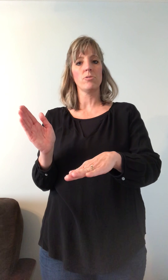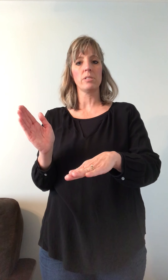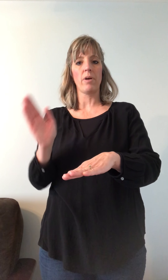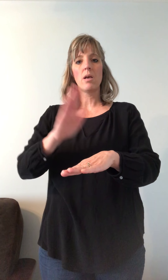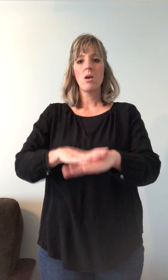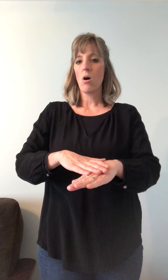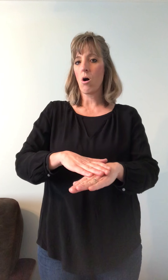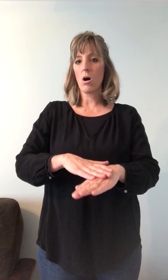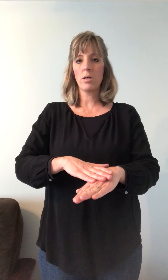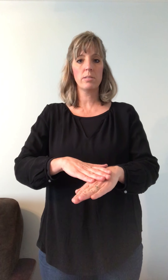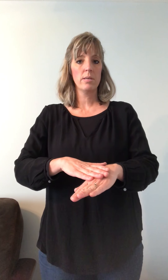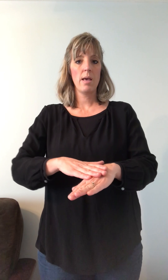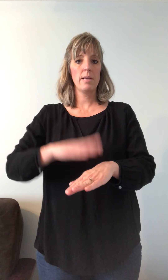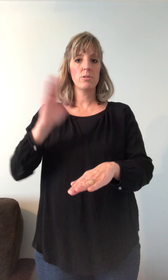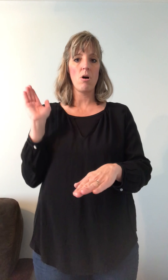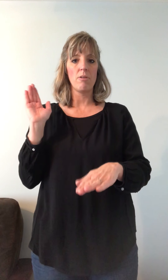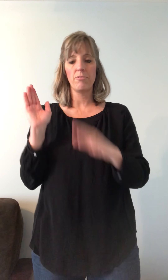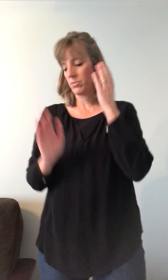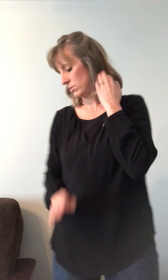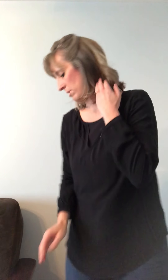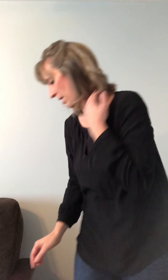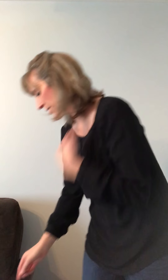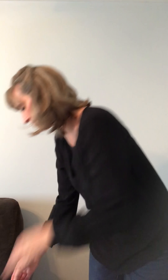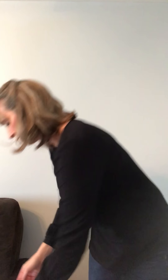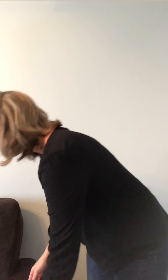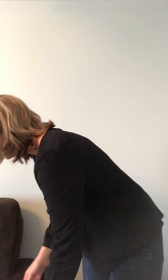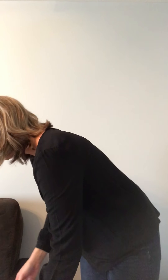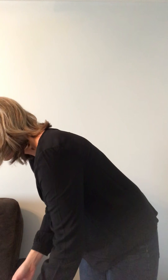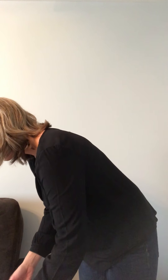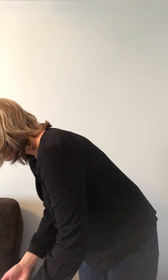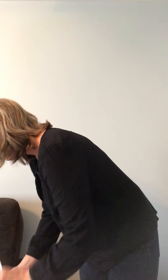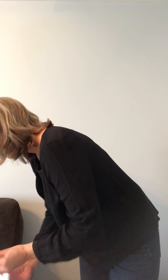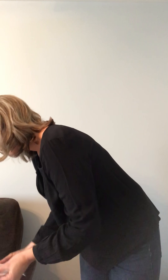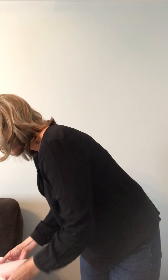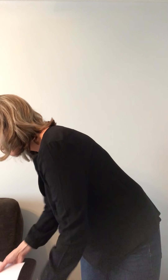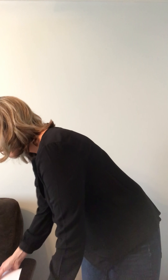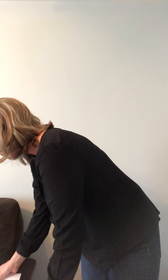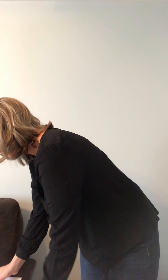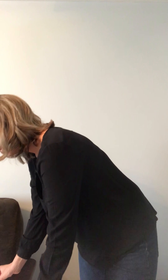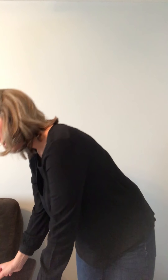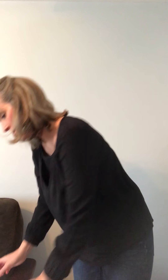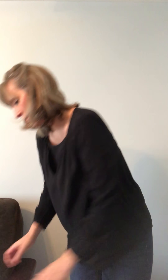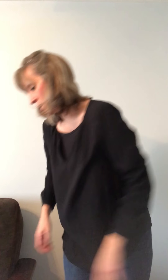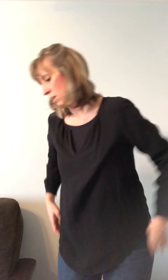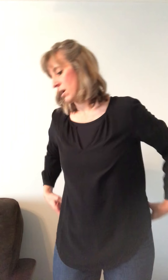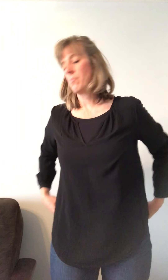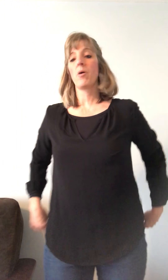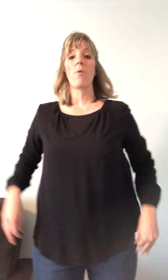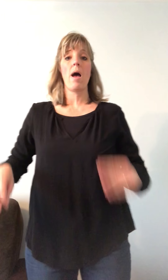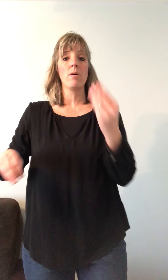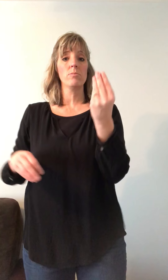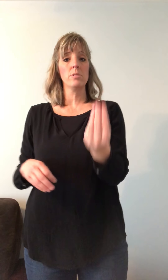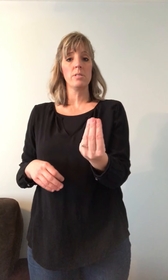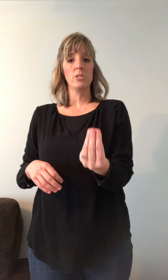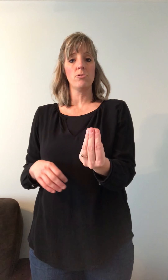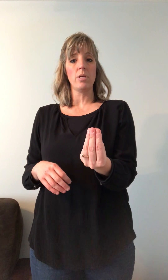that's fine. On and off, okay? All right. Around is you take